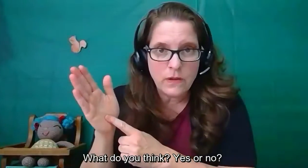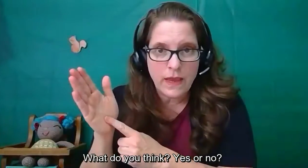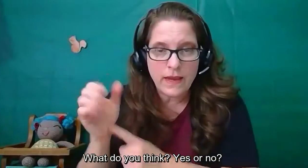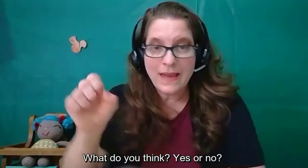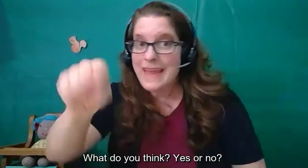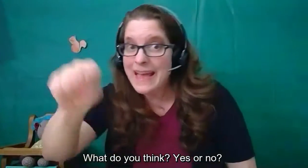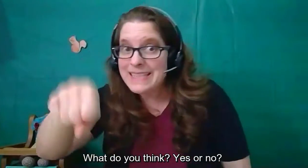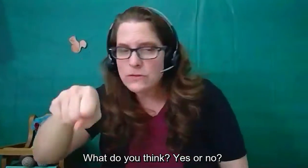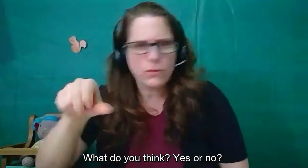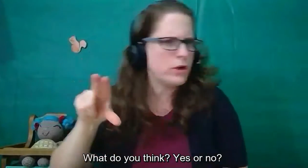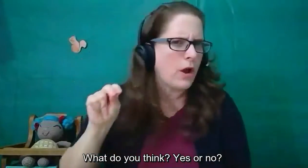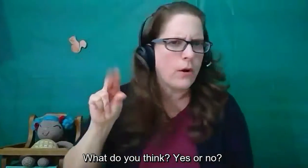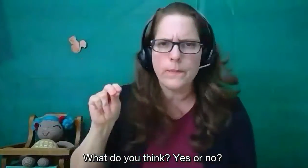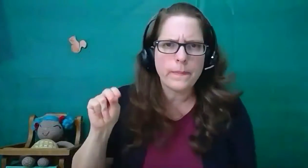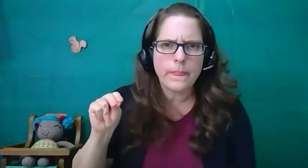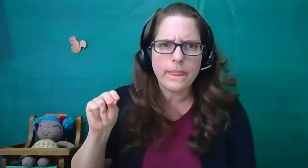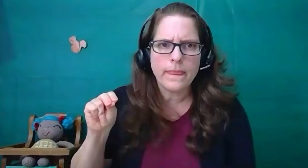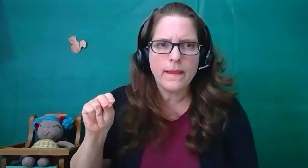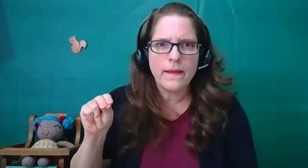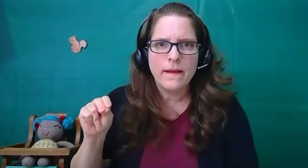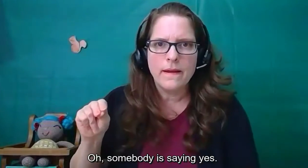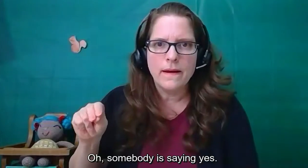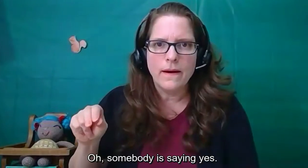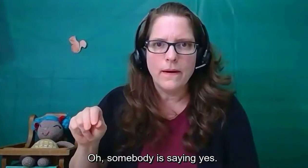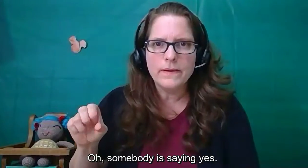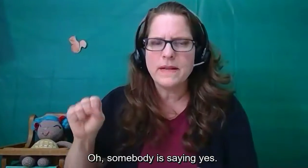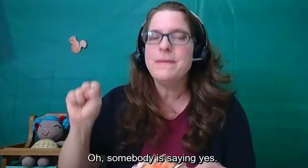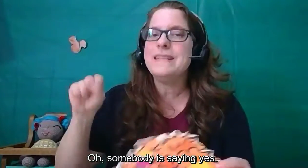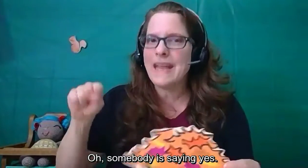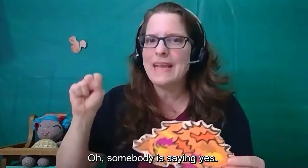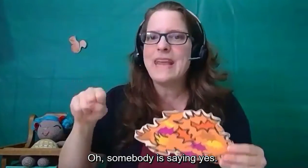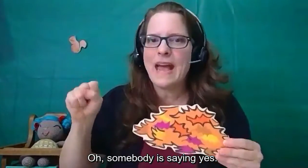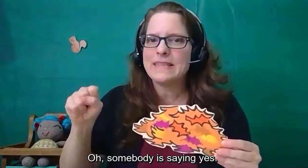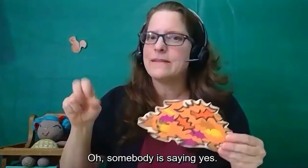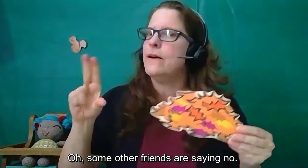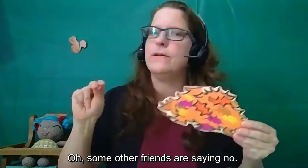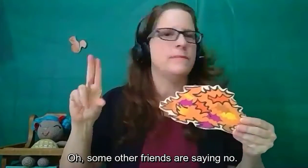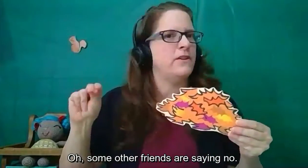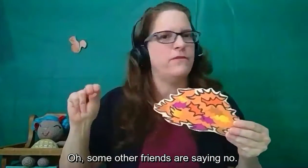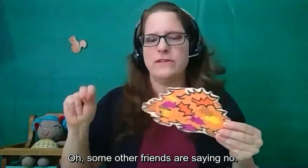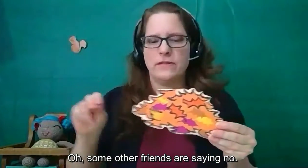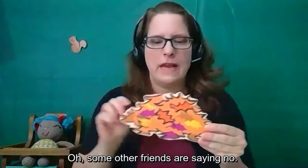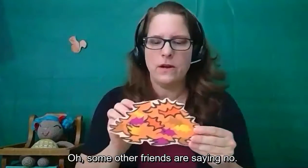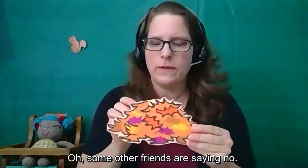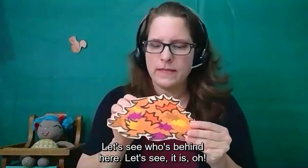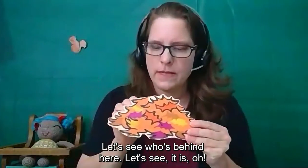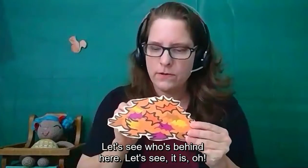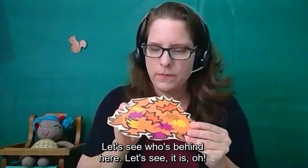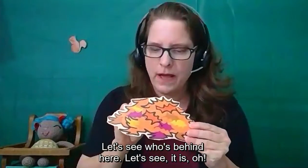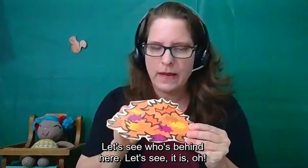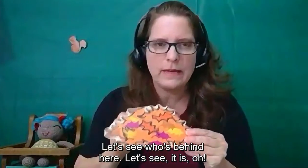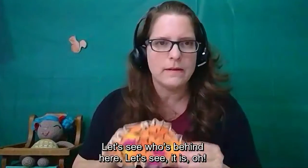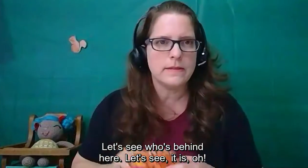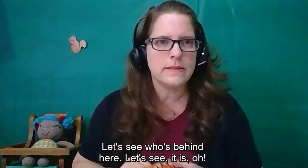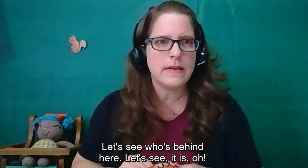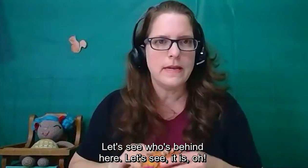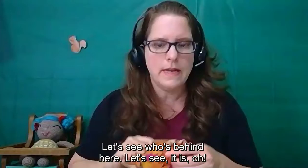think? Yes or no? Oh, somebody's saying yes. Oh, some other friends are saying no. Let's see who's behind here. Let's see. It is,